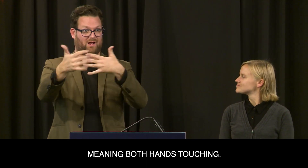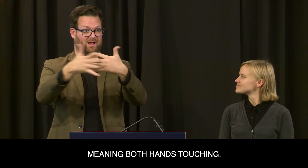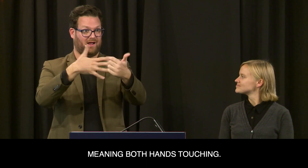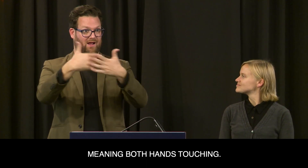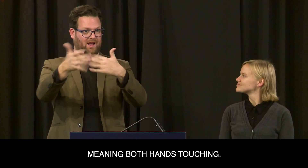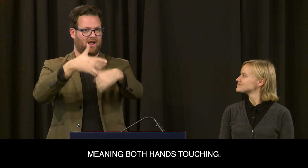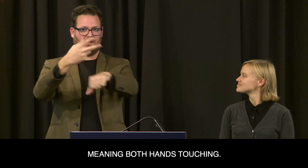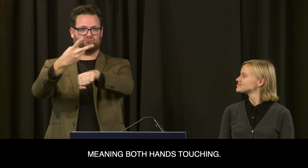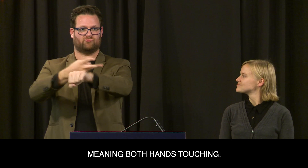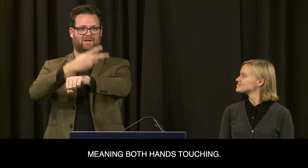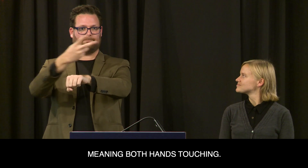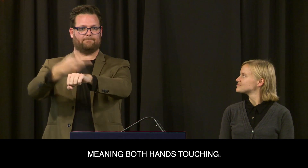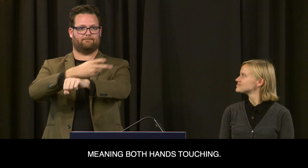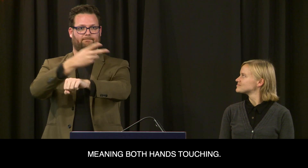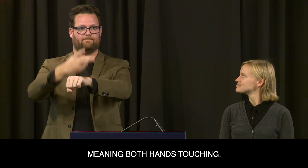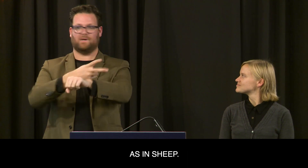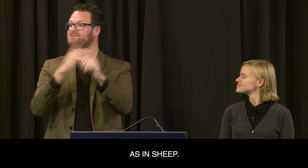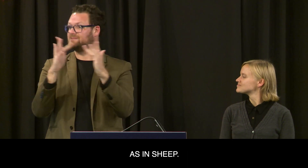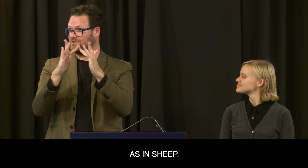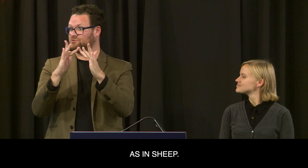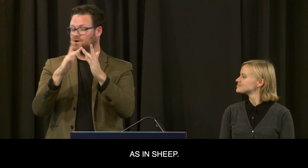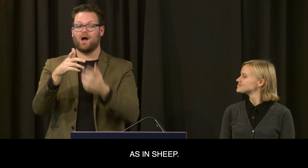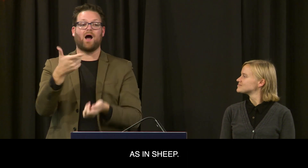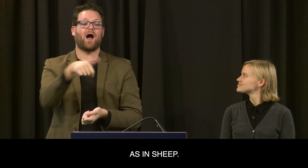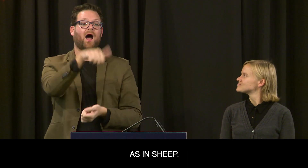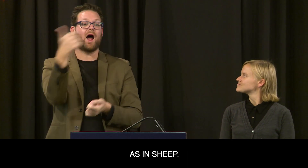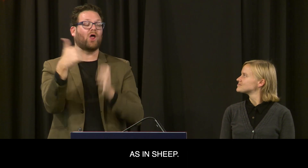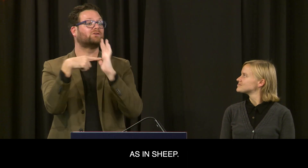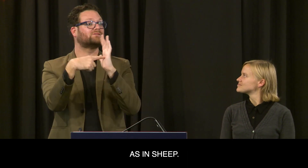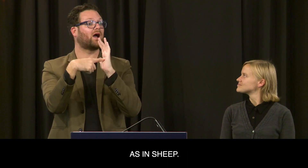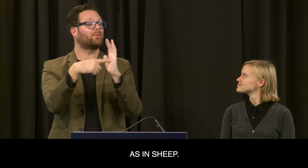both hands touching, as in sheep.